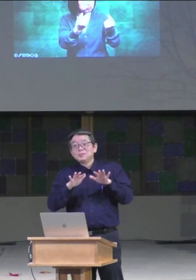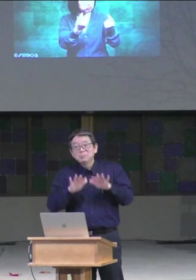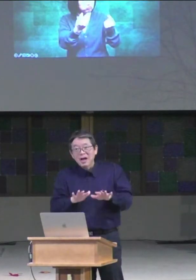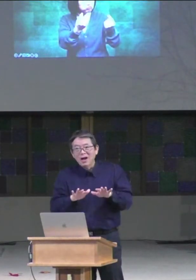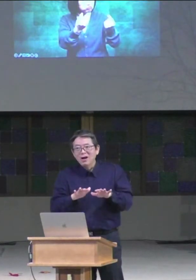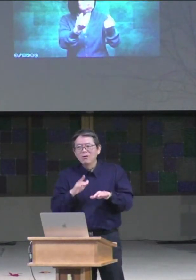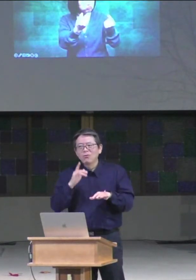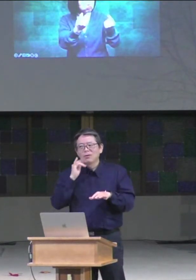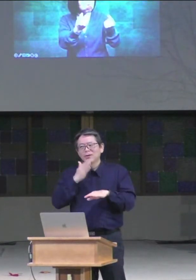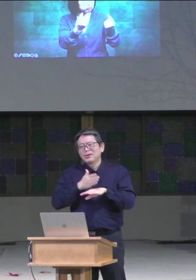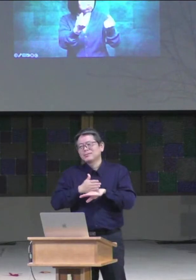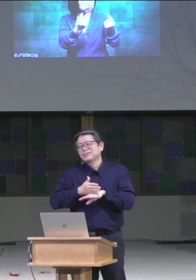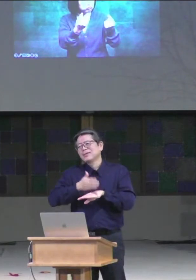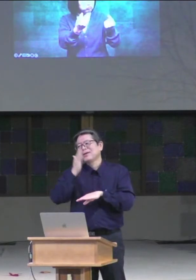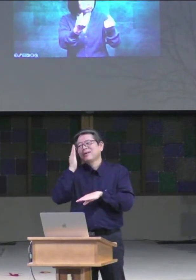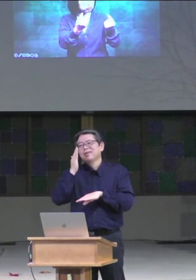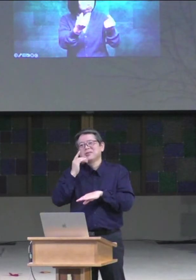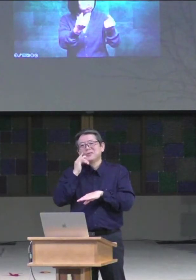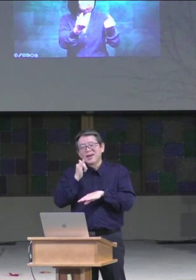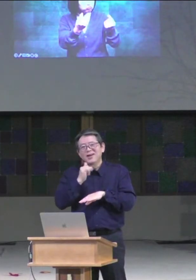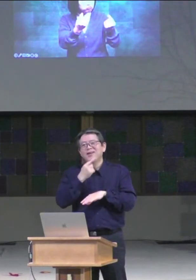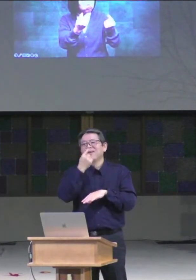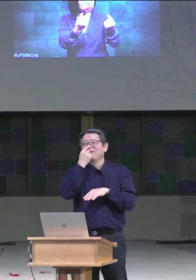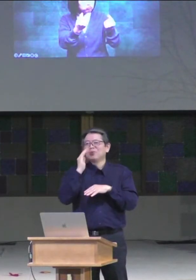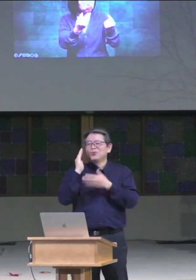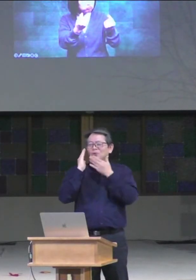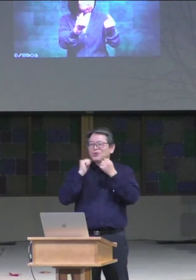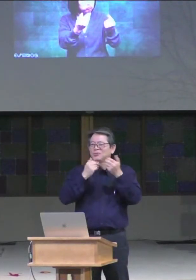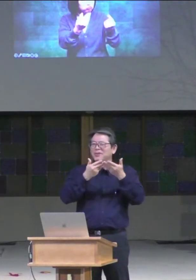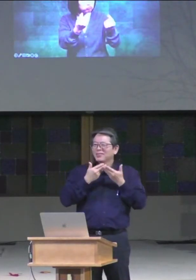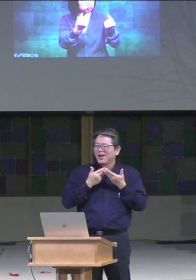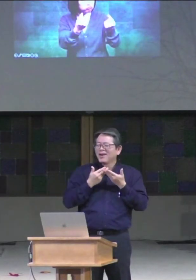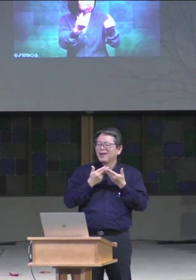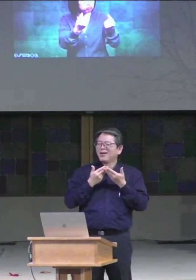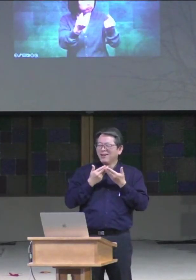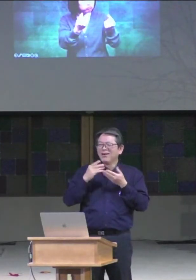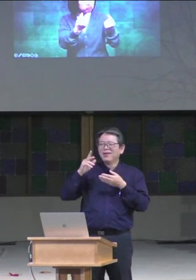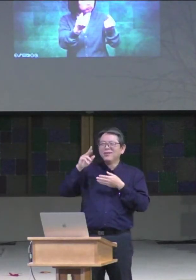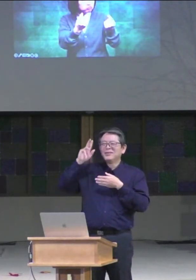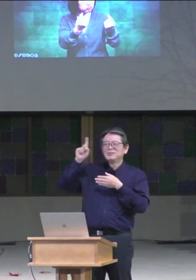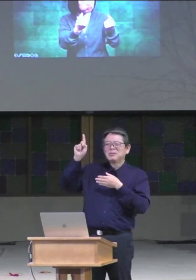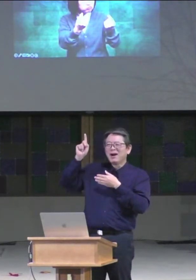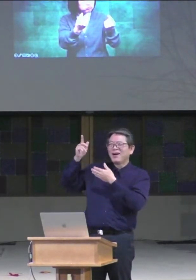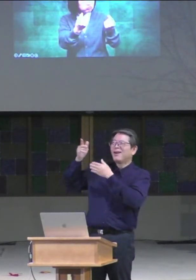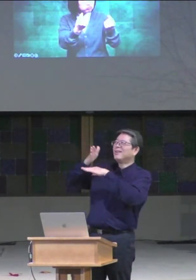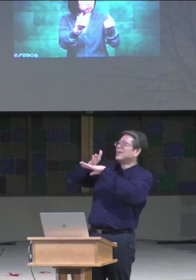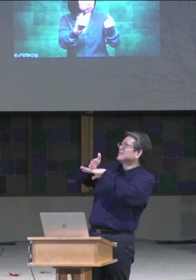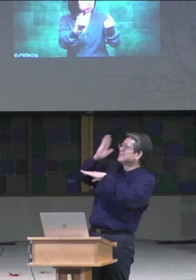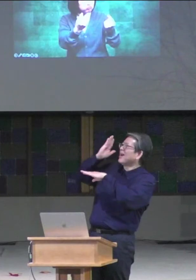them. But now I was like, wait, thank you to my parents, thank you to God that I am